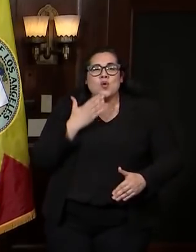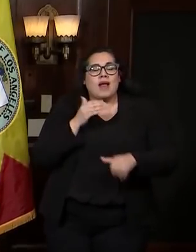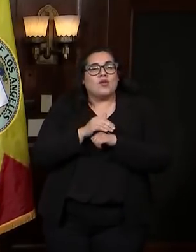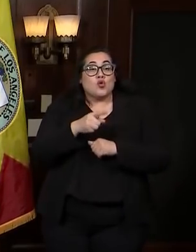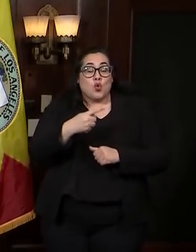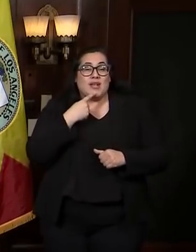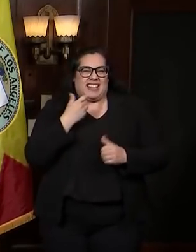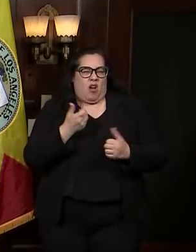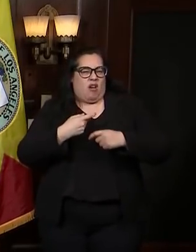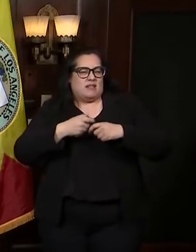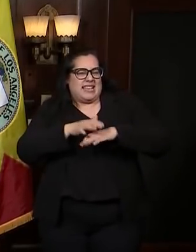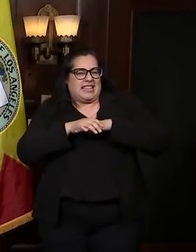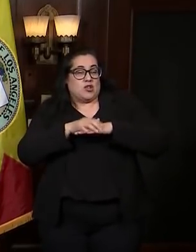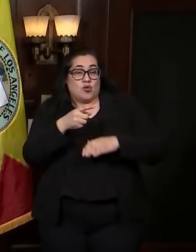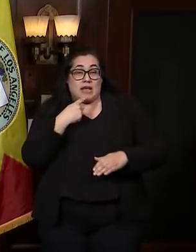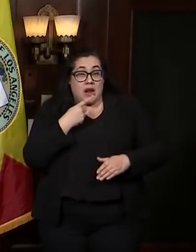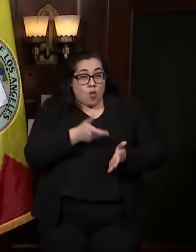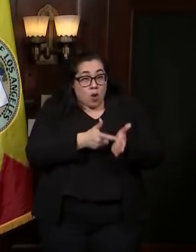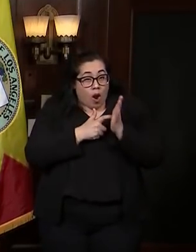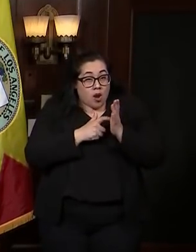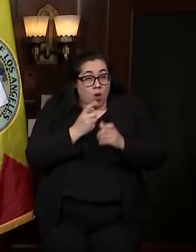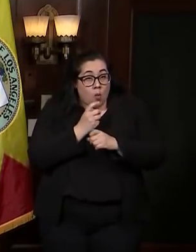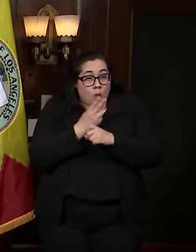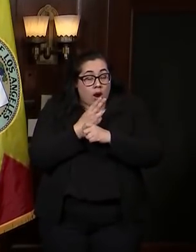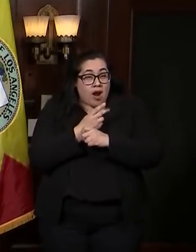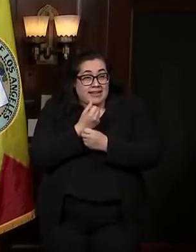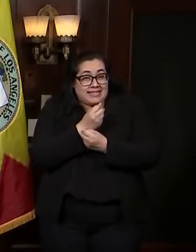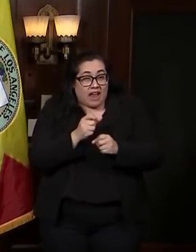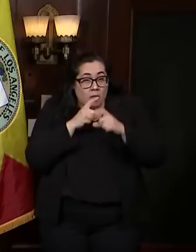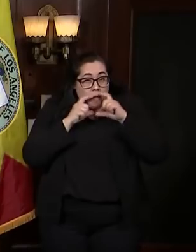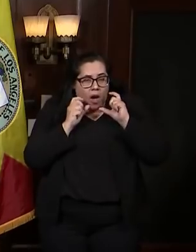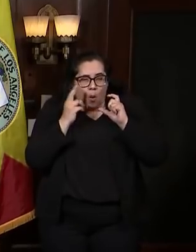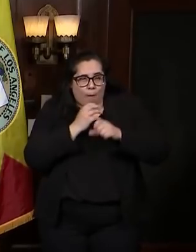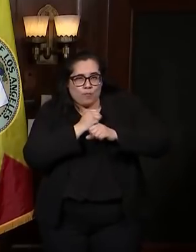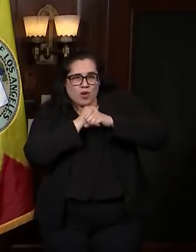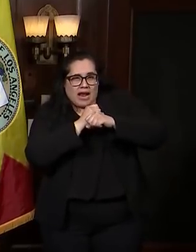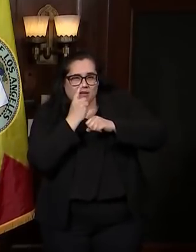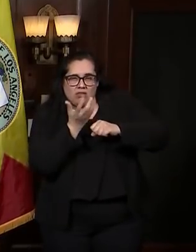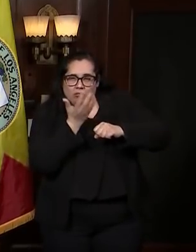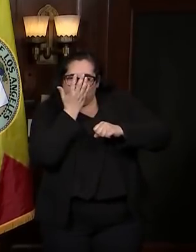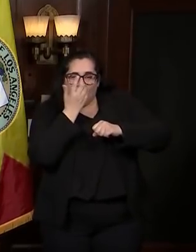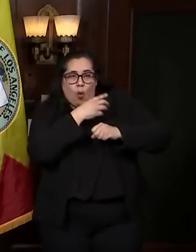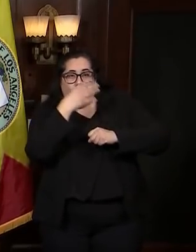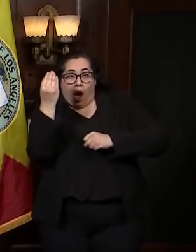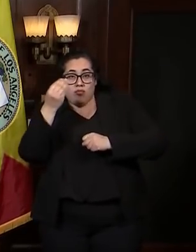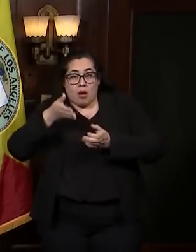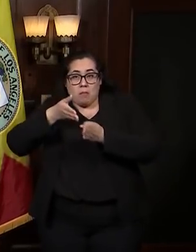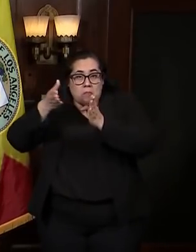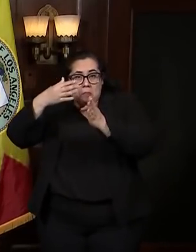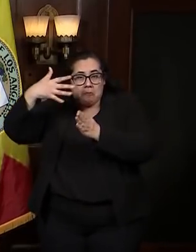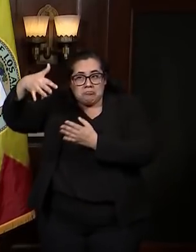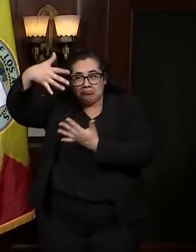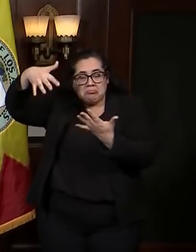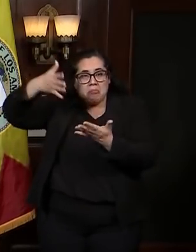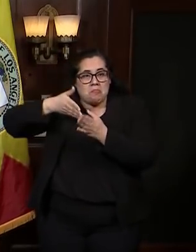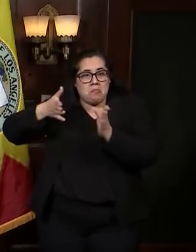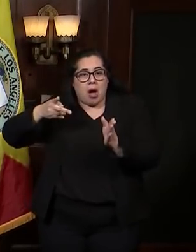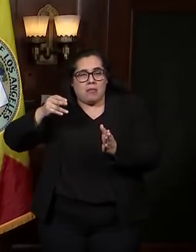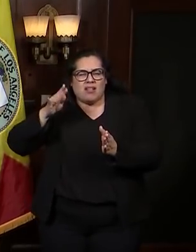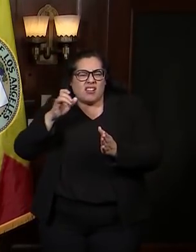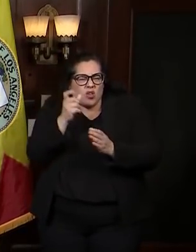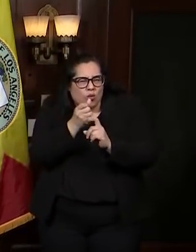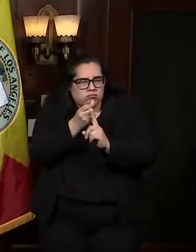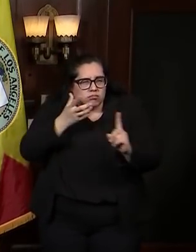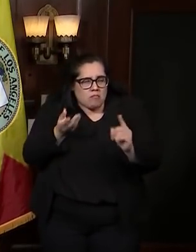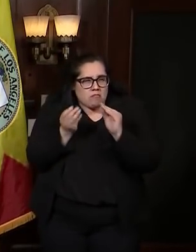now required to wear either a face mask or some sort of protection when going out in public. Could you elaborate for our audience? ¿Ha dicho